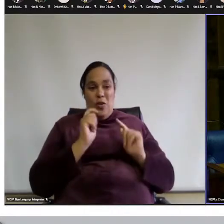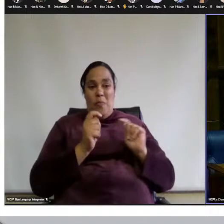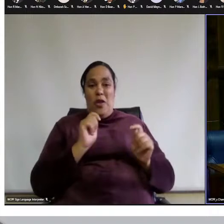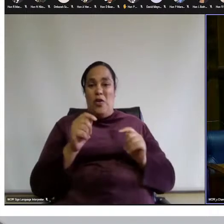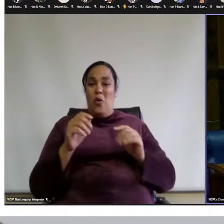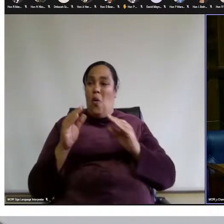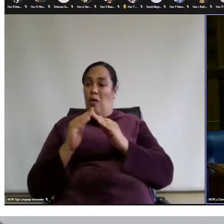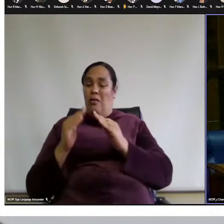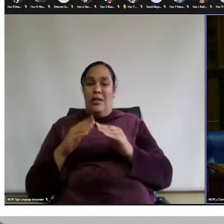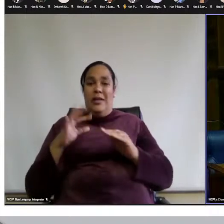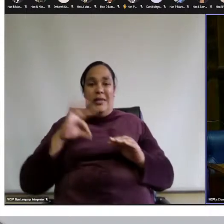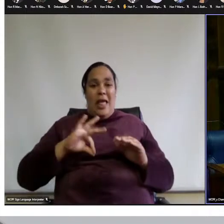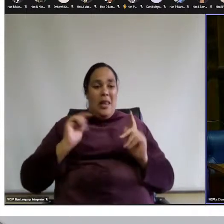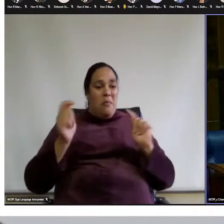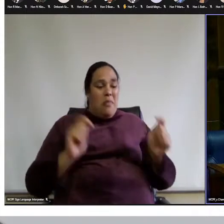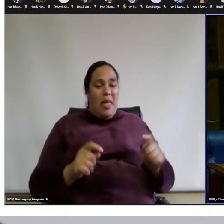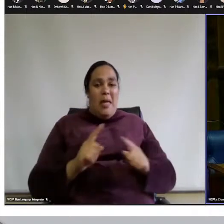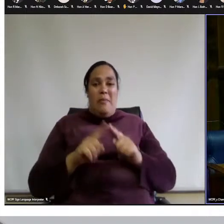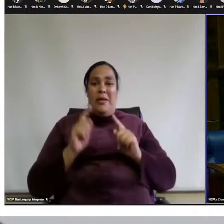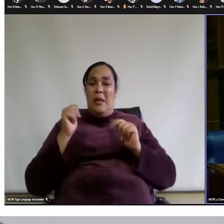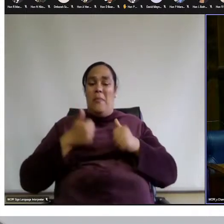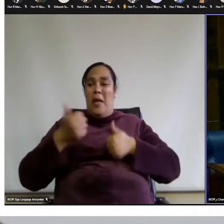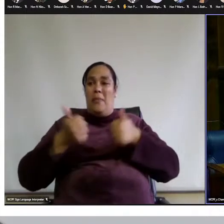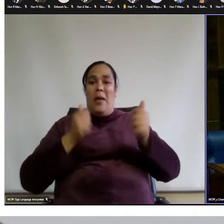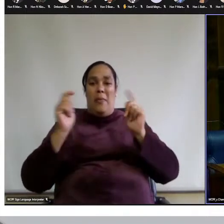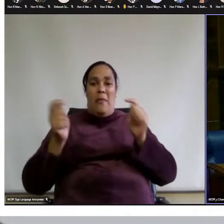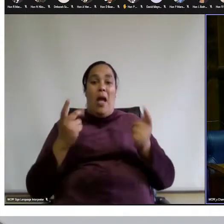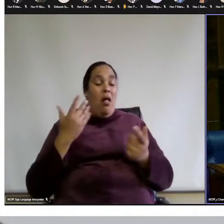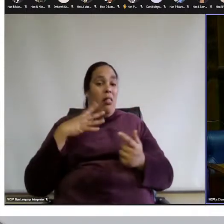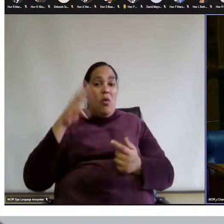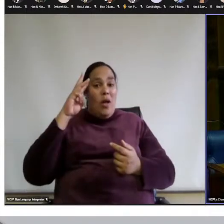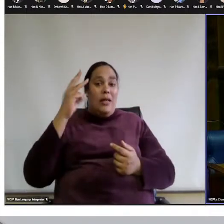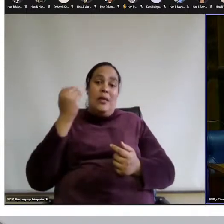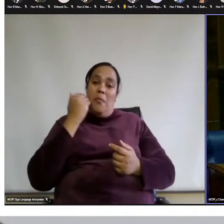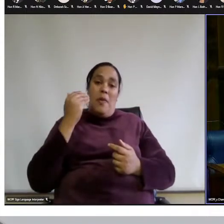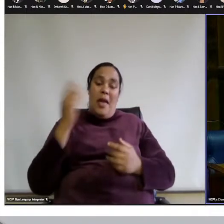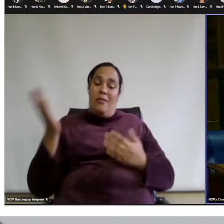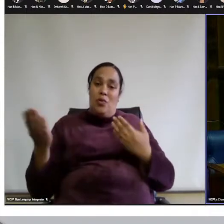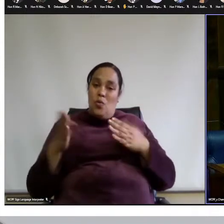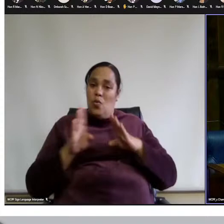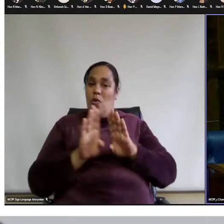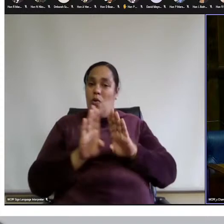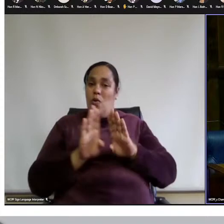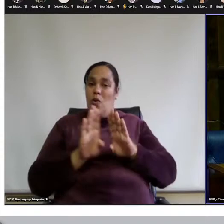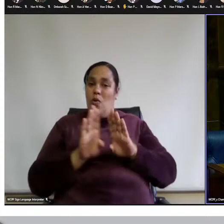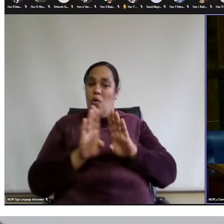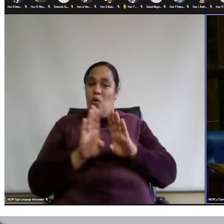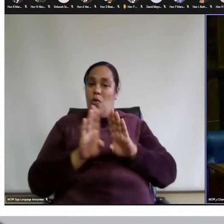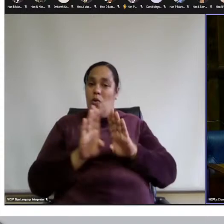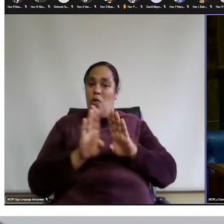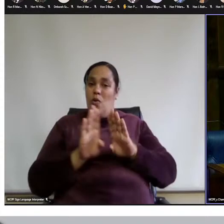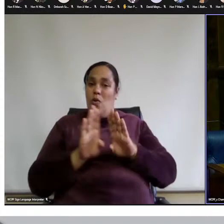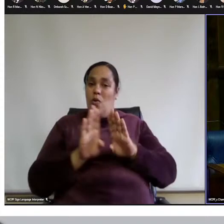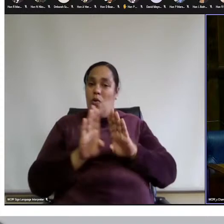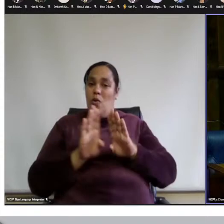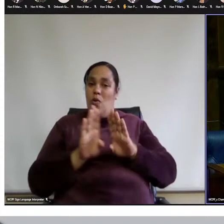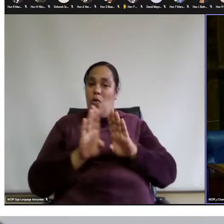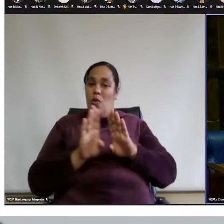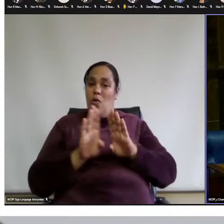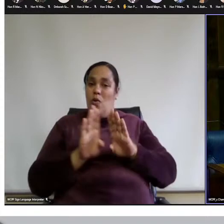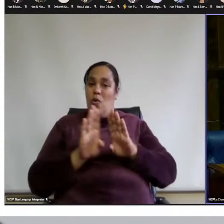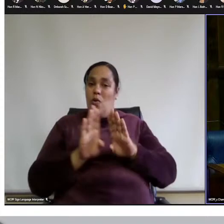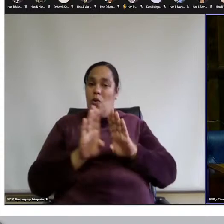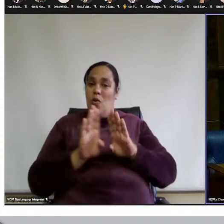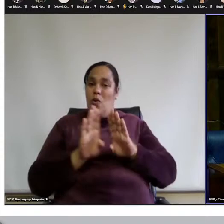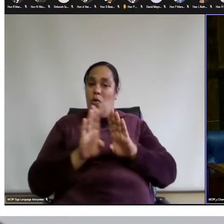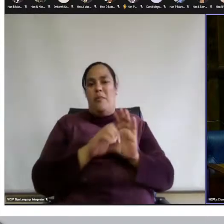have to pay your salary, you have to pay back, or the banks are going to foreclose on you. So what do? You cheapen the price of your product and you dump it in